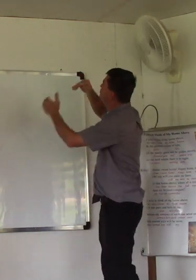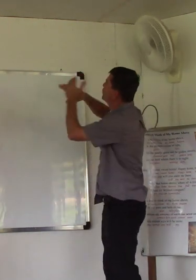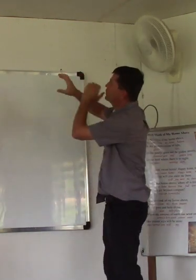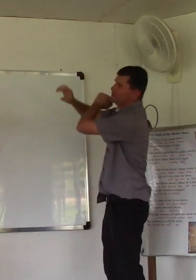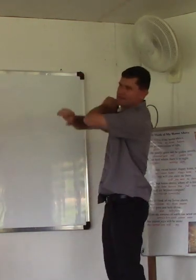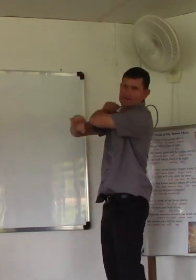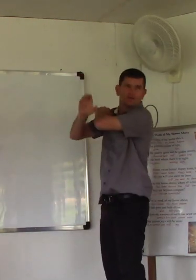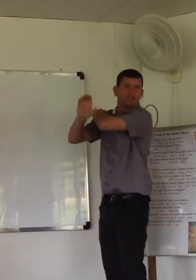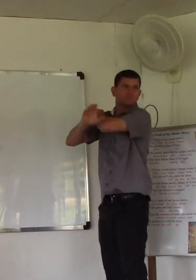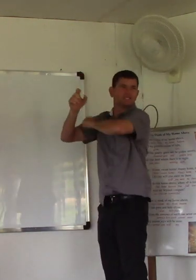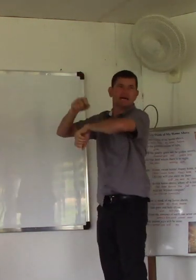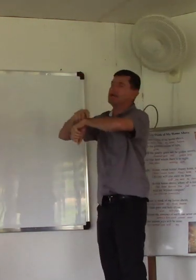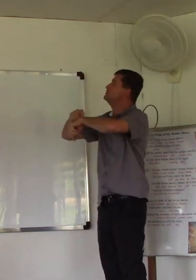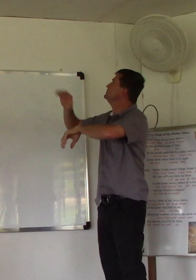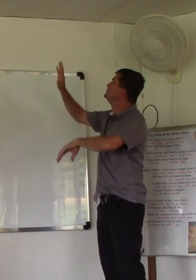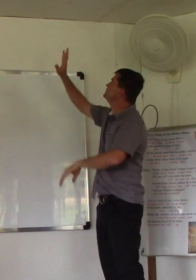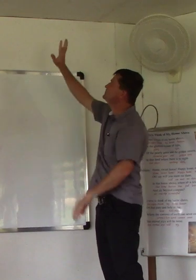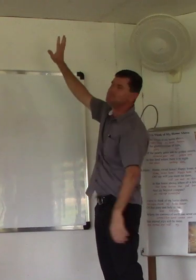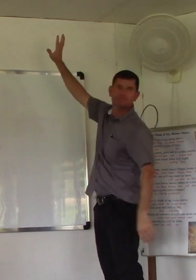Born. Christmas time.